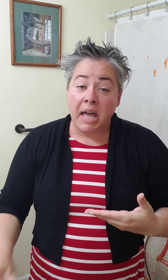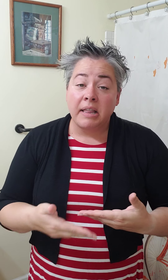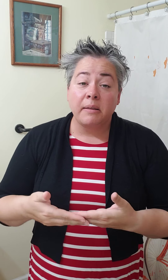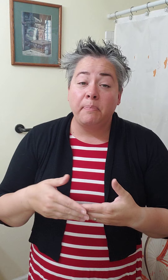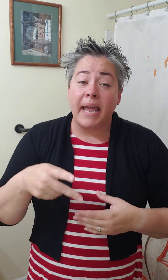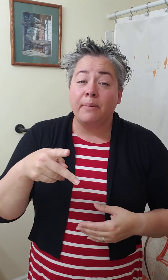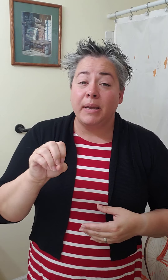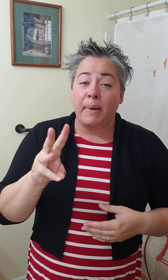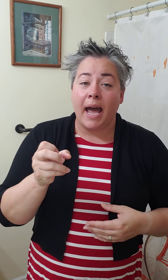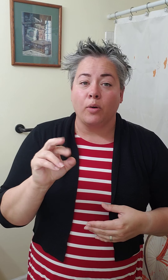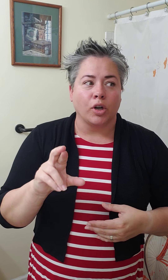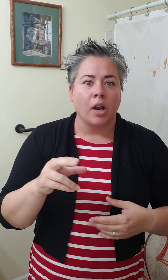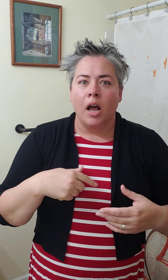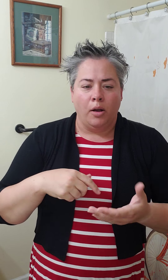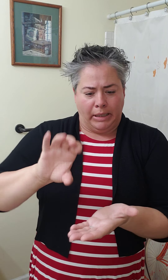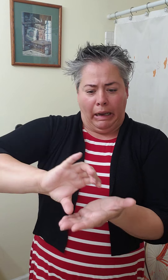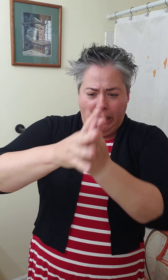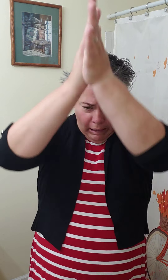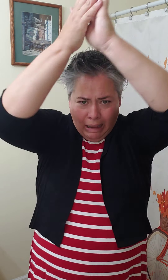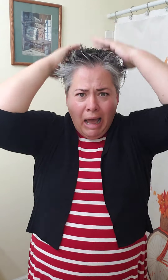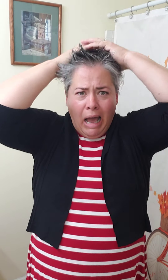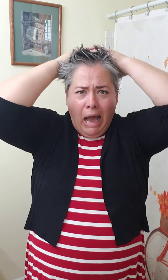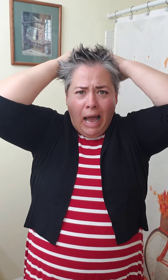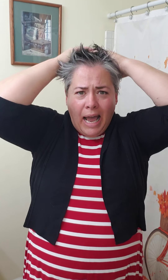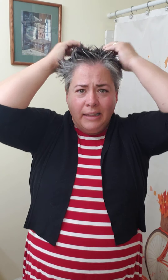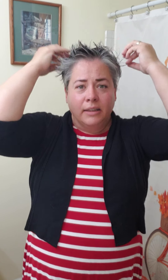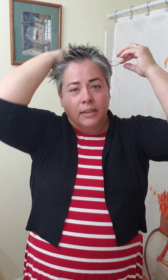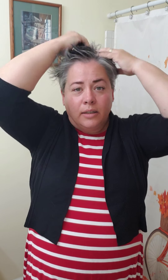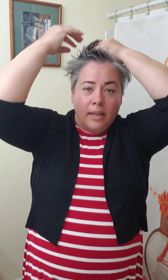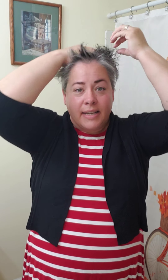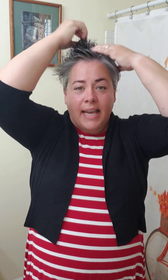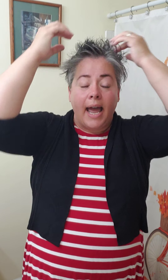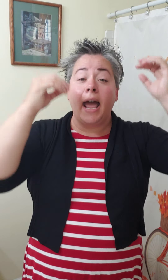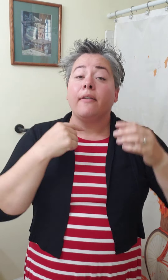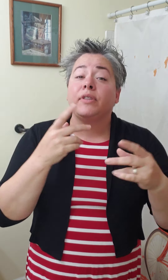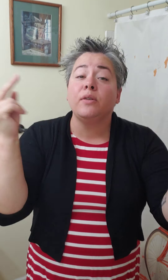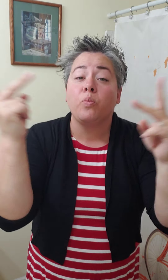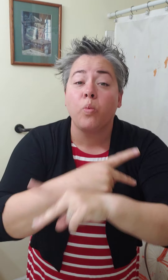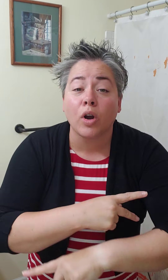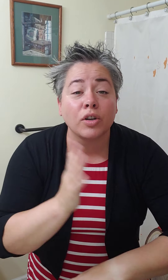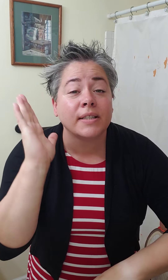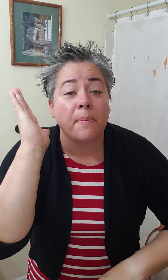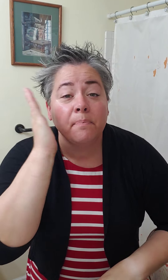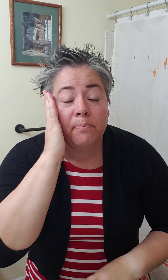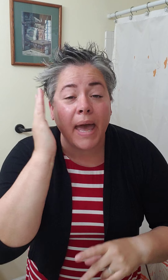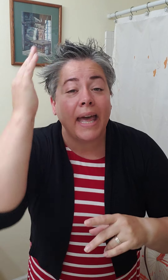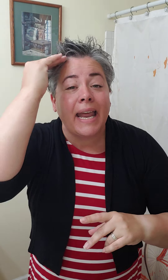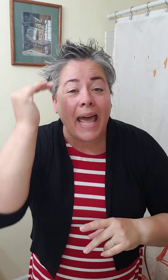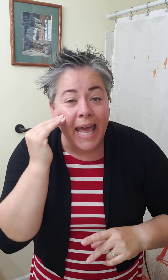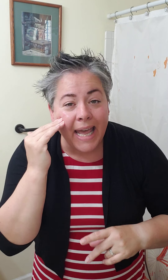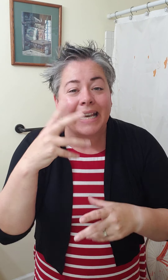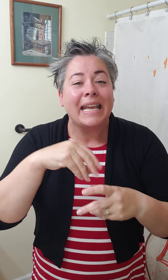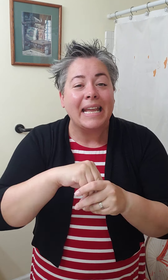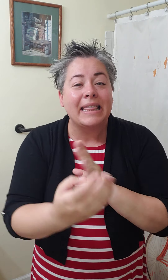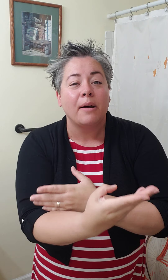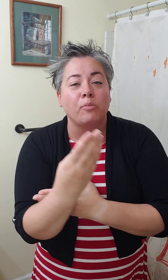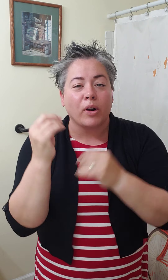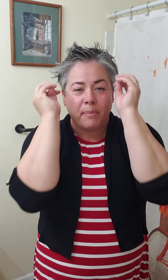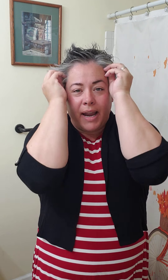the baby powder. I was like, I literally, because I have the worst bedhead in the morning. My hair's